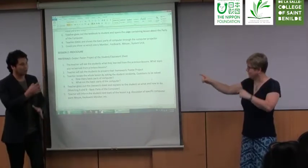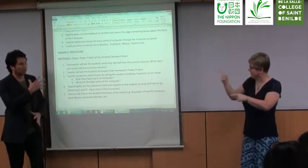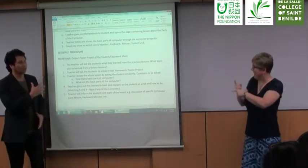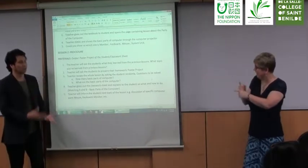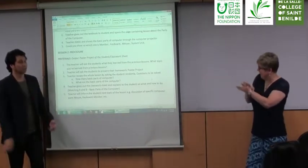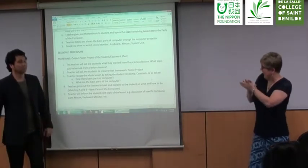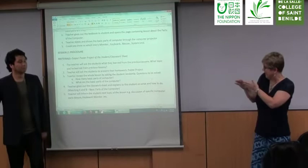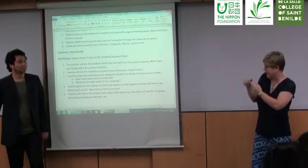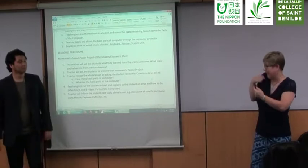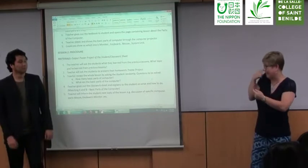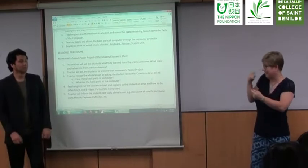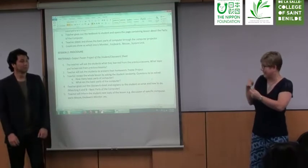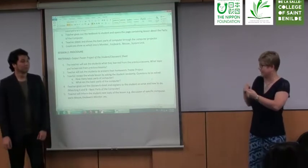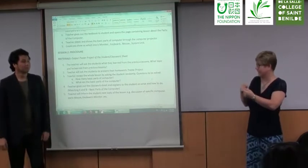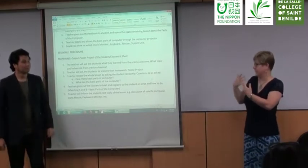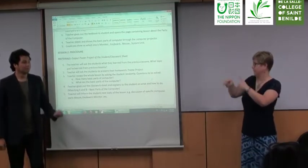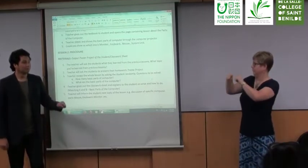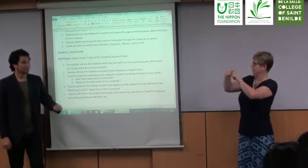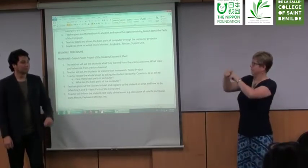good